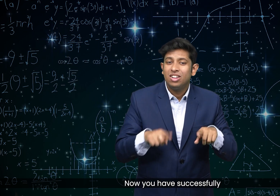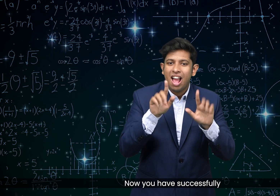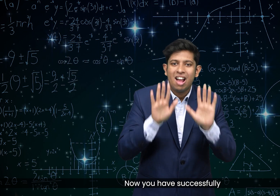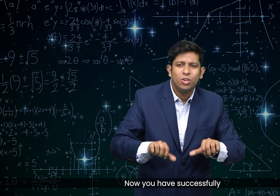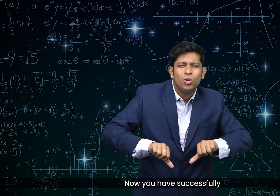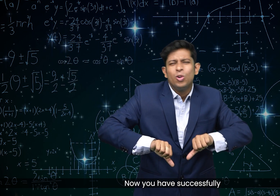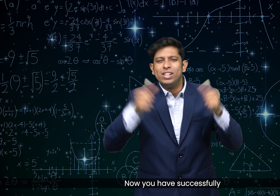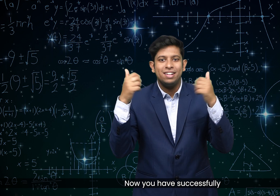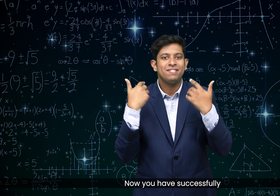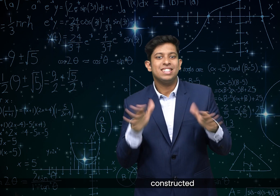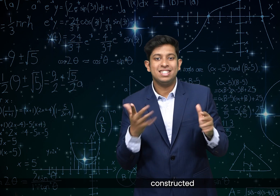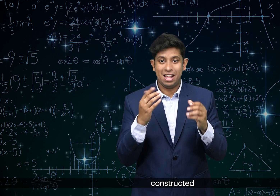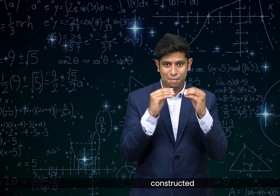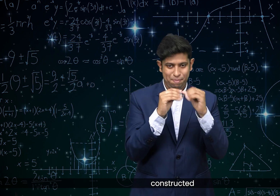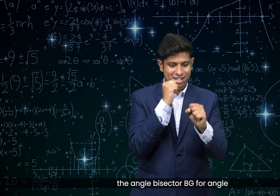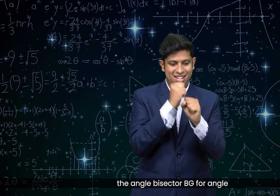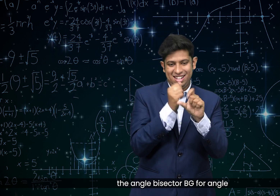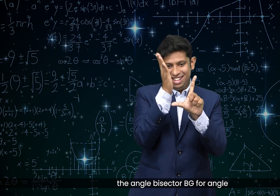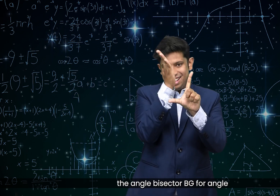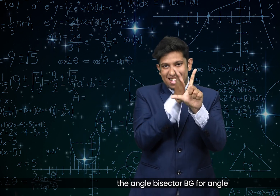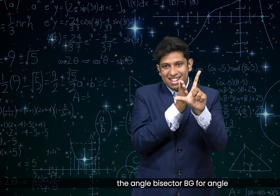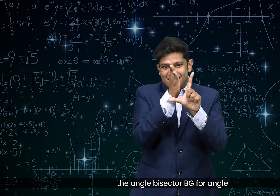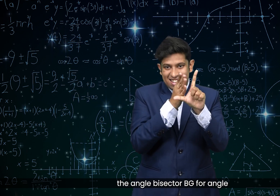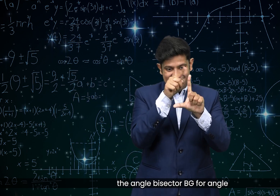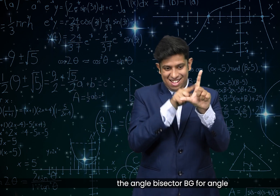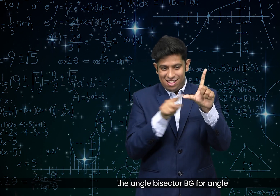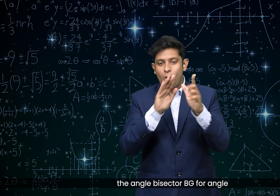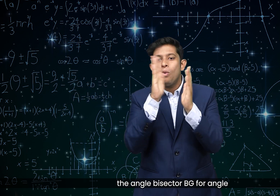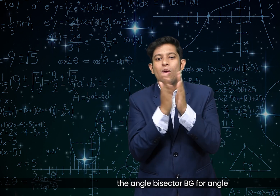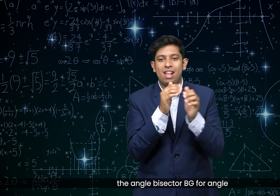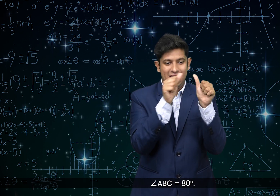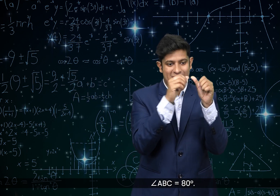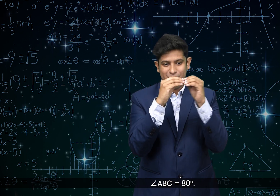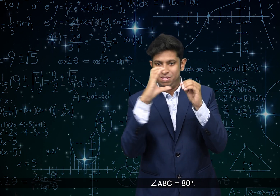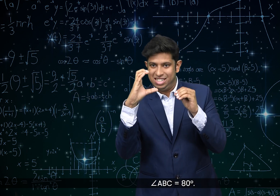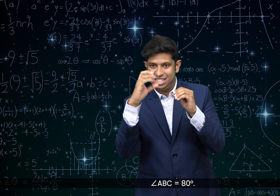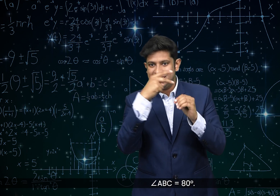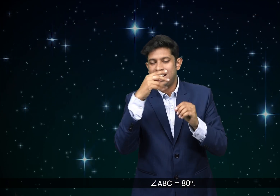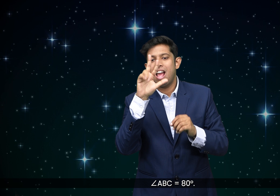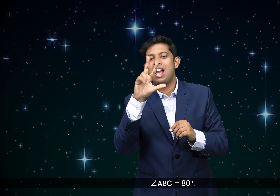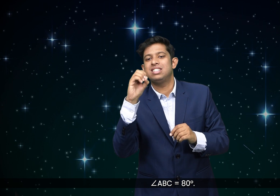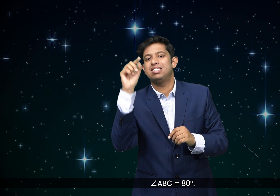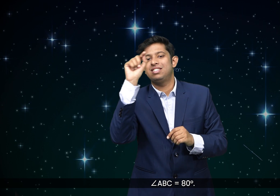Now you have successfully constructed the angle bisector BG for angle ABC is equal to 80 degrees.